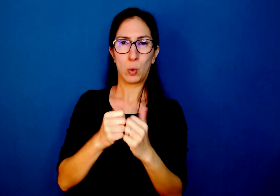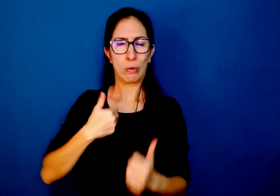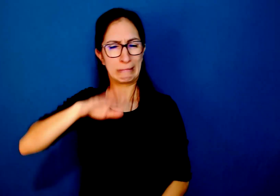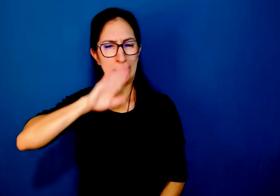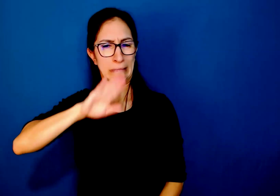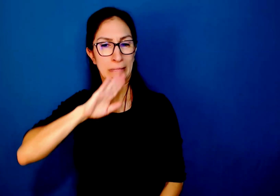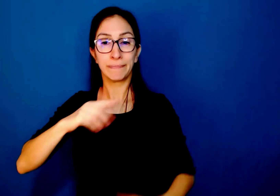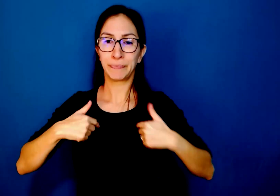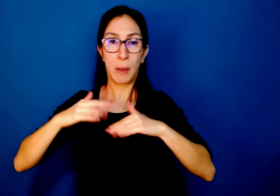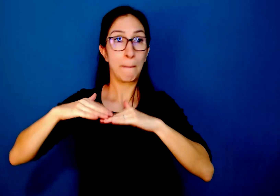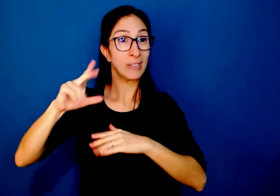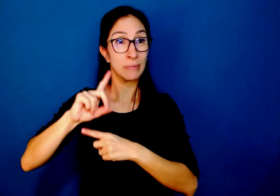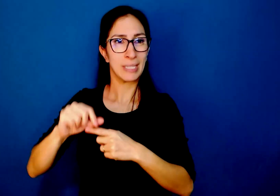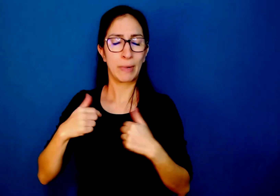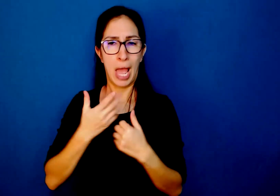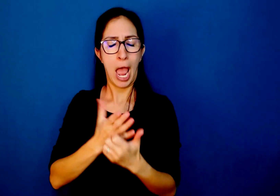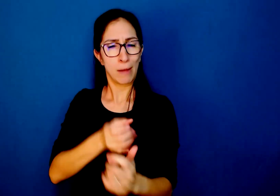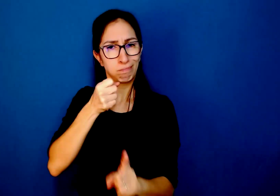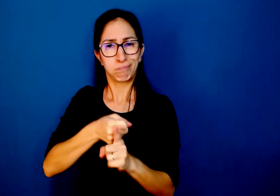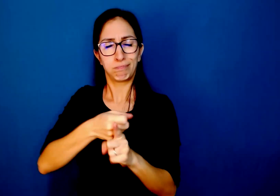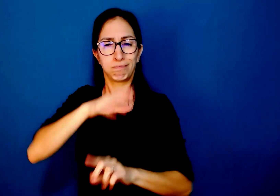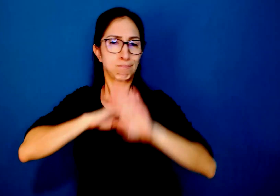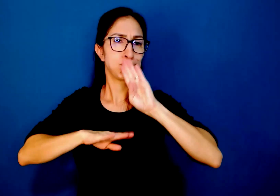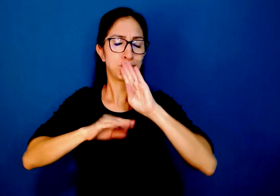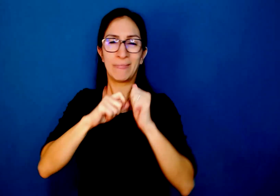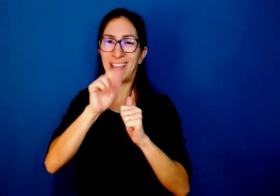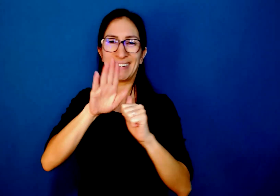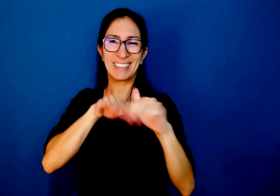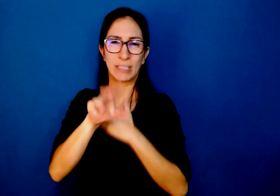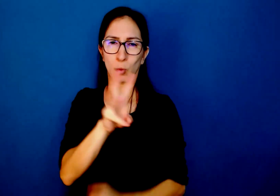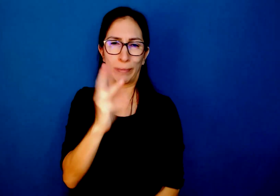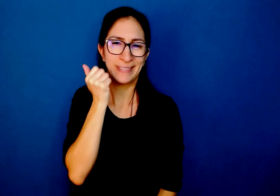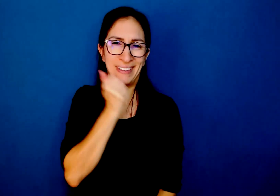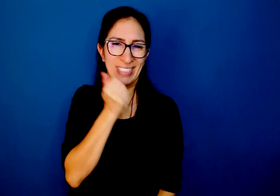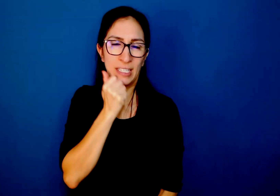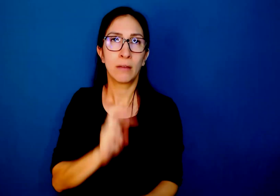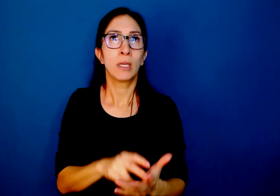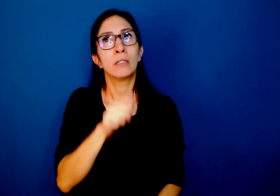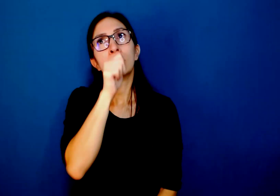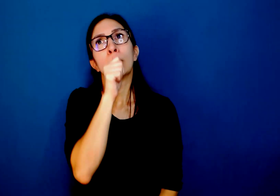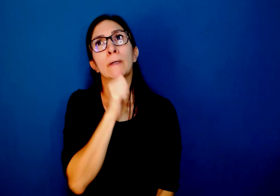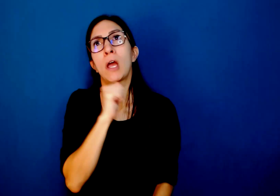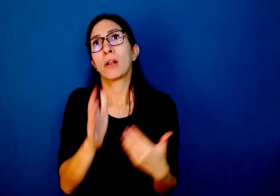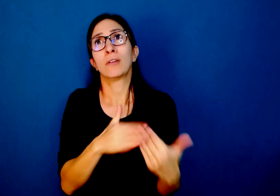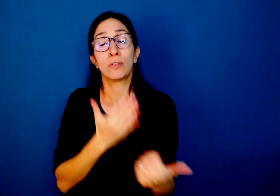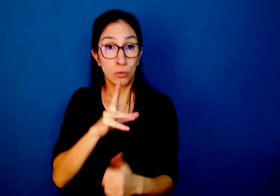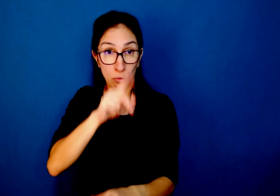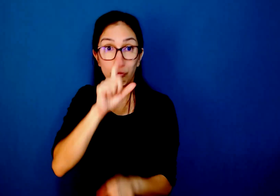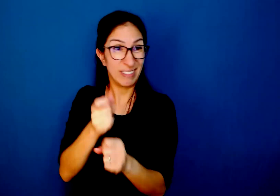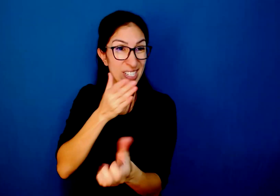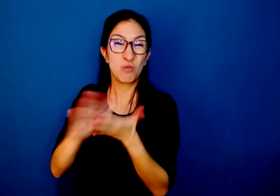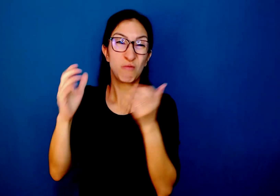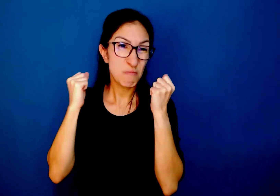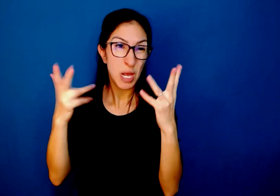encounter inaccessible websites pretty much every single day. It's not just inconvenient, it's exclusionary and just really annoying.